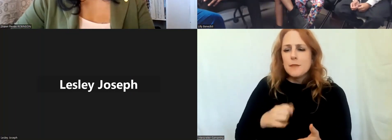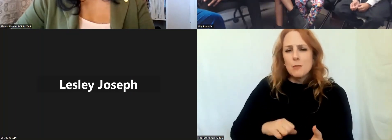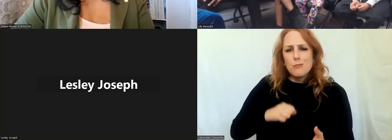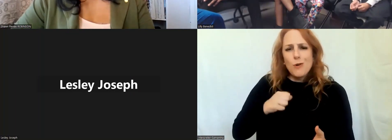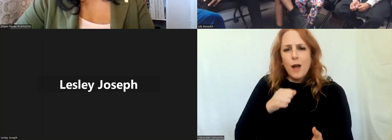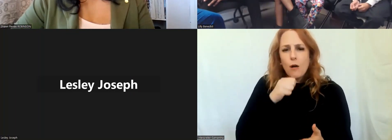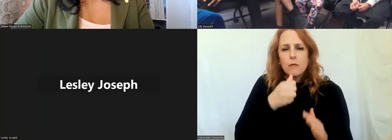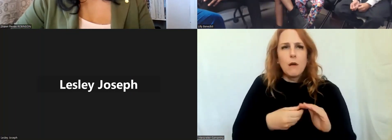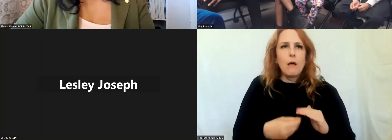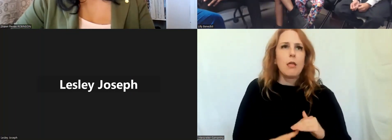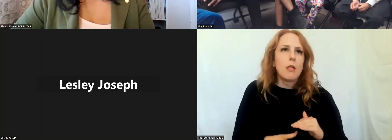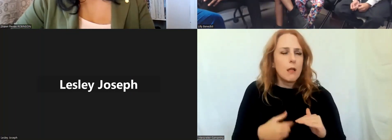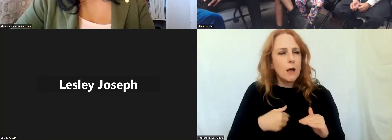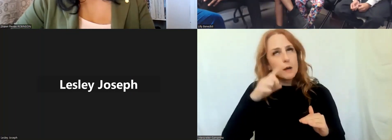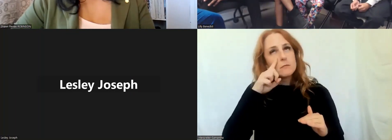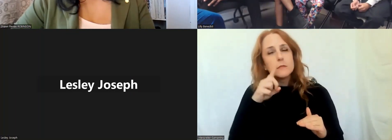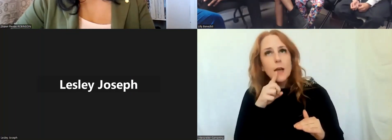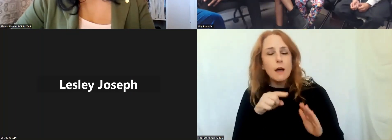and hard of hearing.